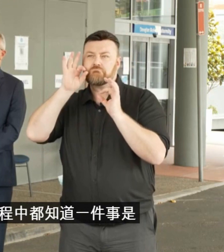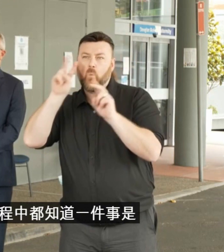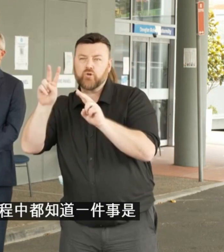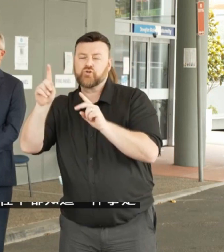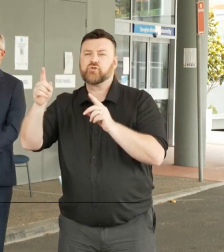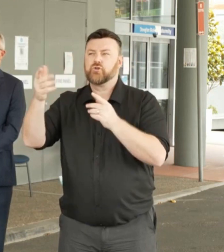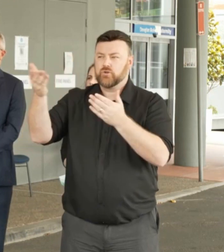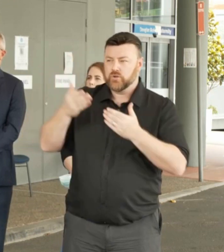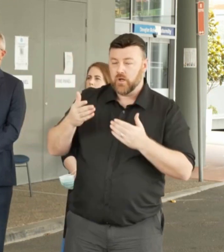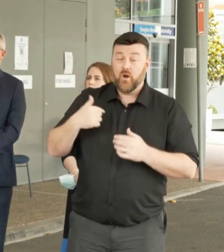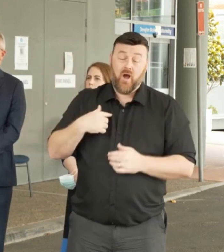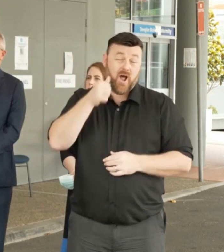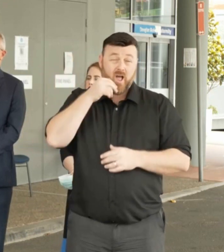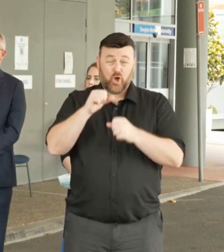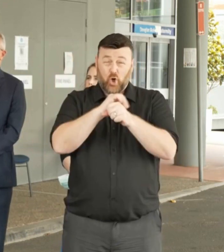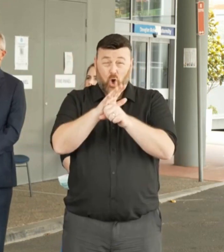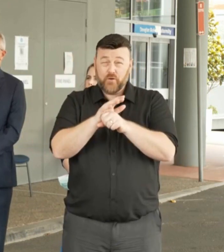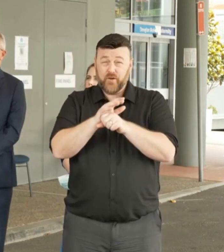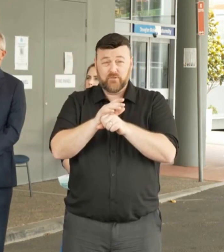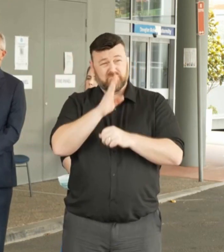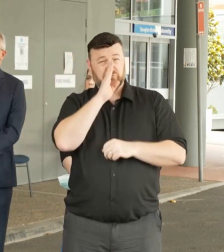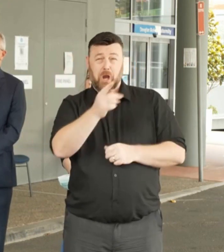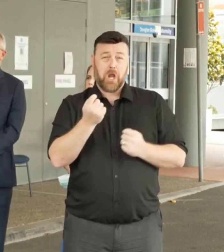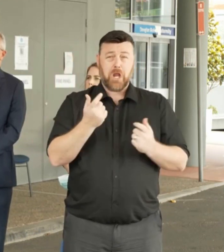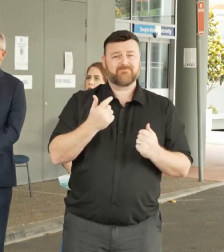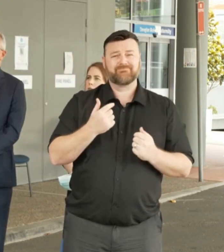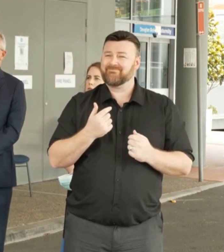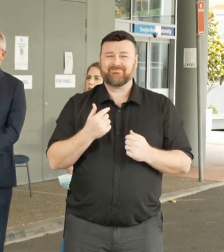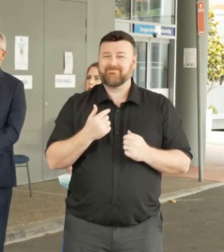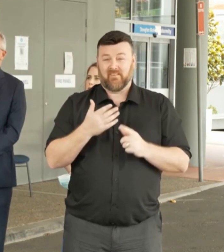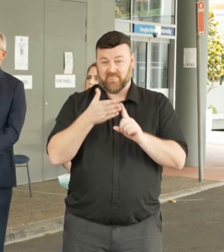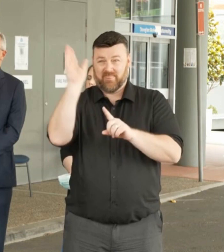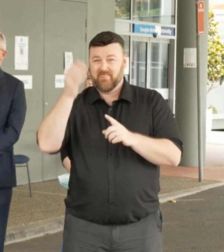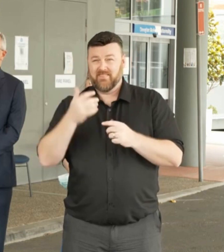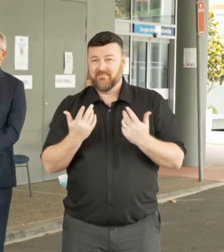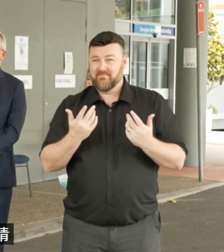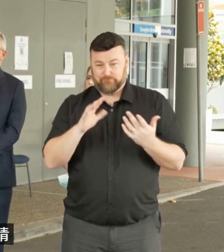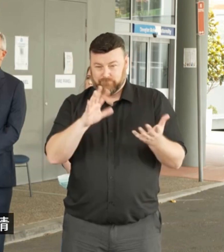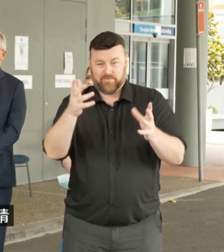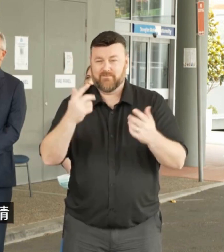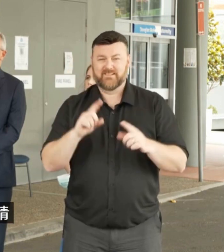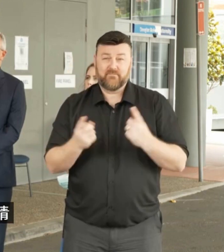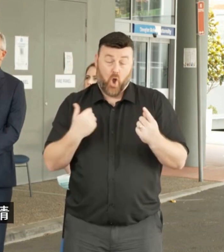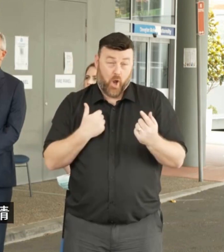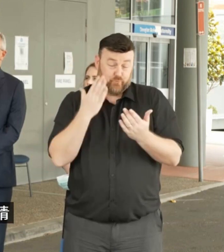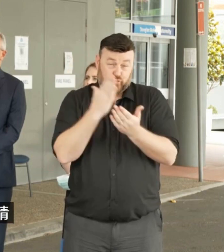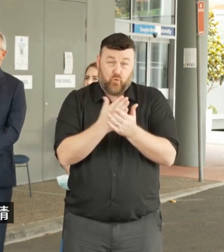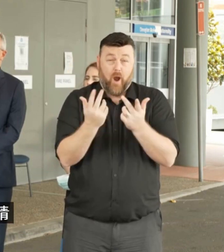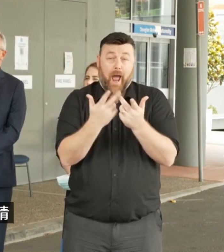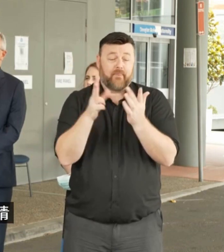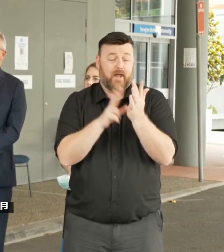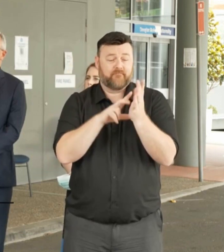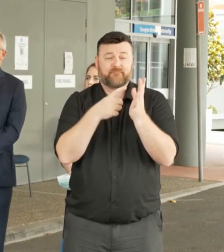curveballs. There'll be things that we don't expect. As the Health Minister has pointed out, there's almost certainly to be other variants that might come our